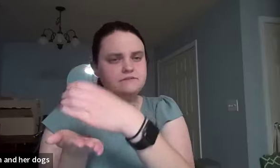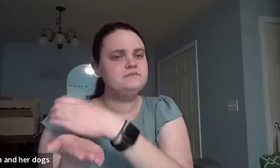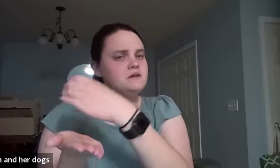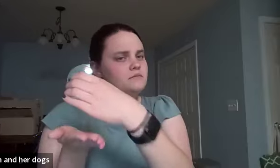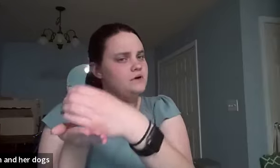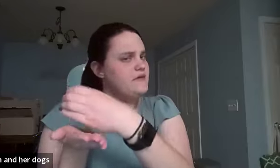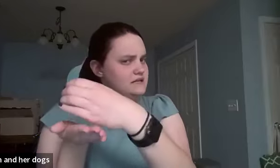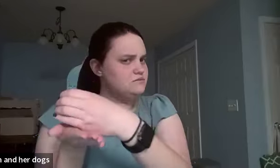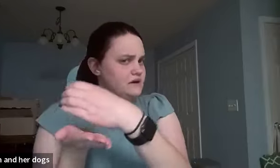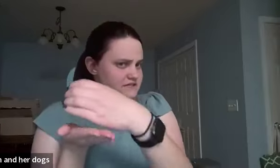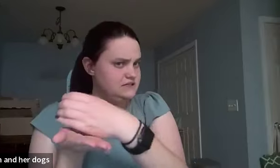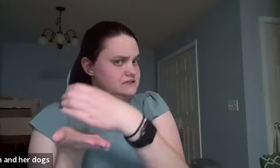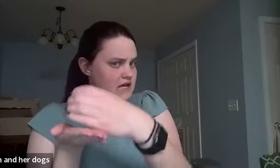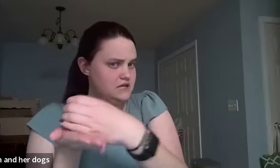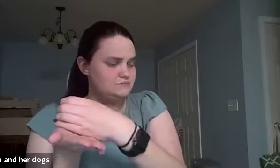often, but that is one I've seen is cake.